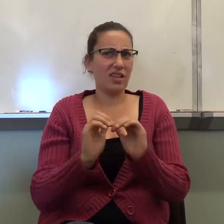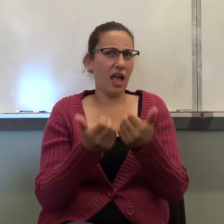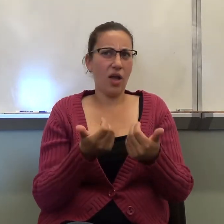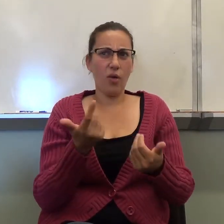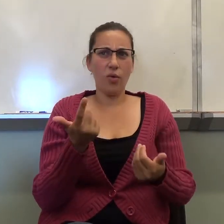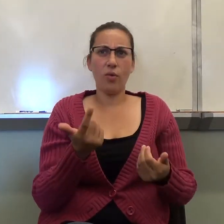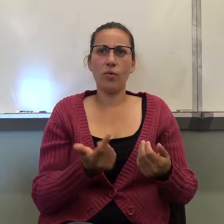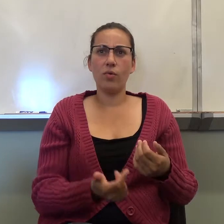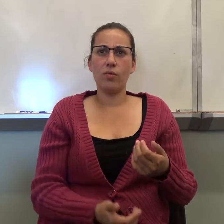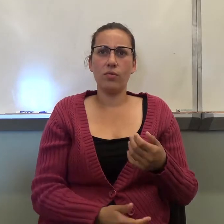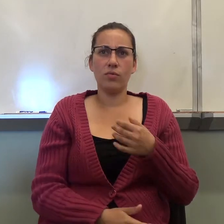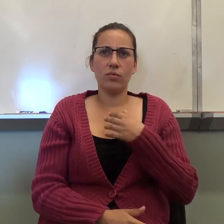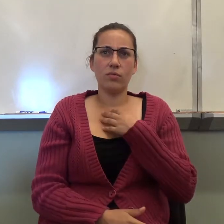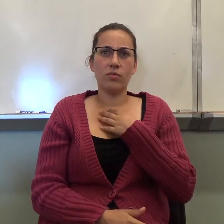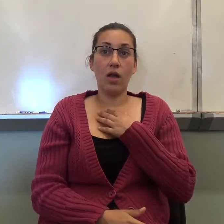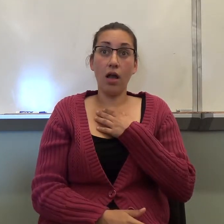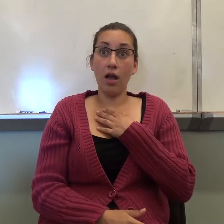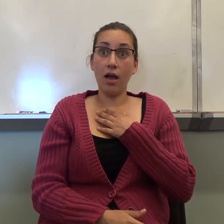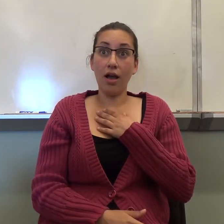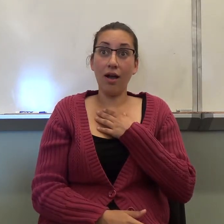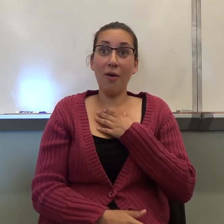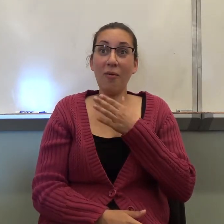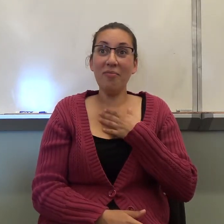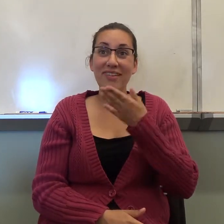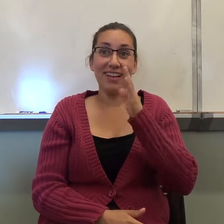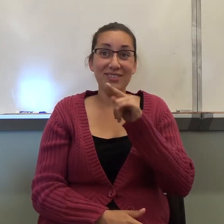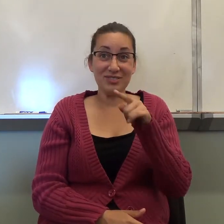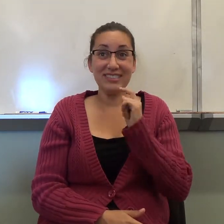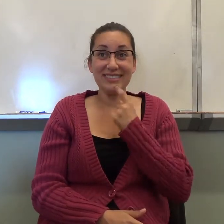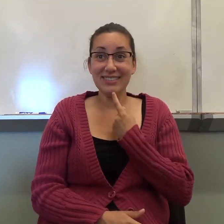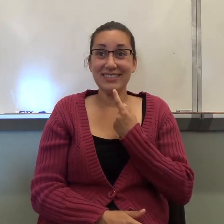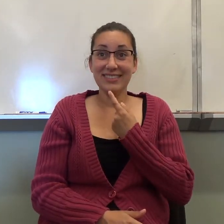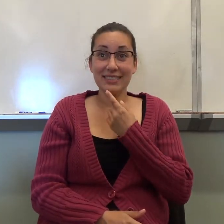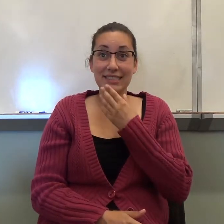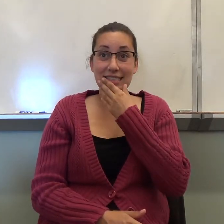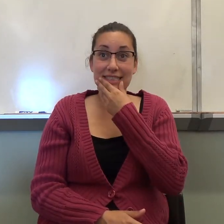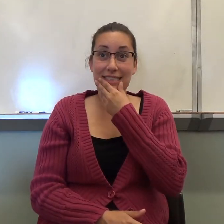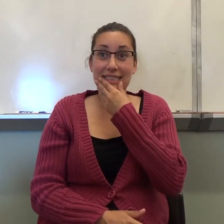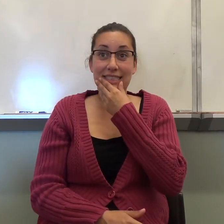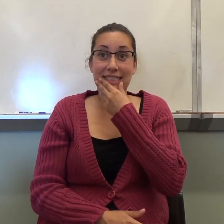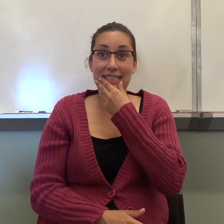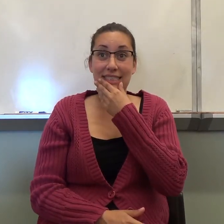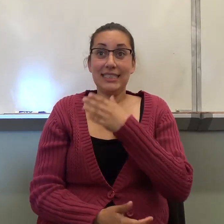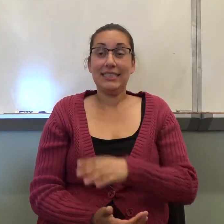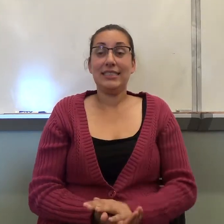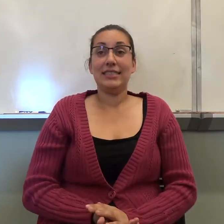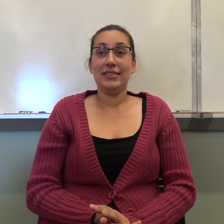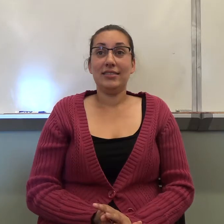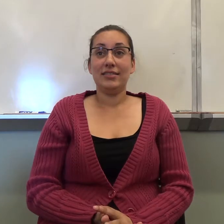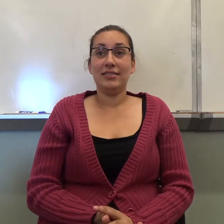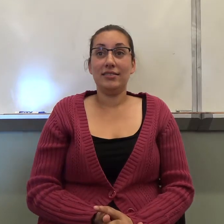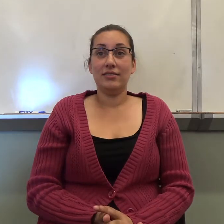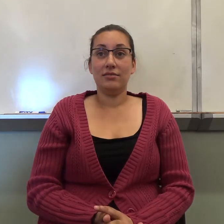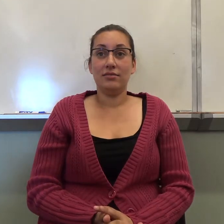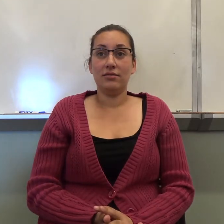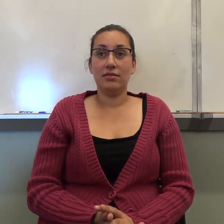multiplied by -1. Now let's be careful again. What's inside? Sometimes you have to slow down and say, what is in